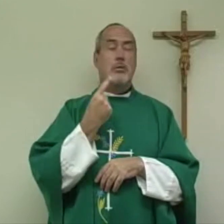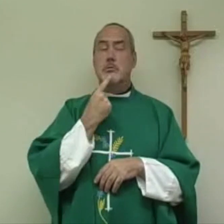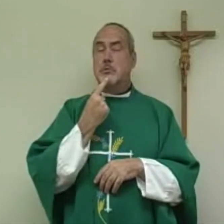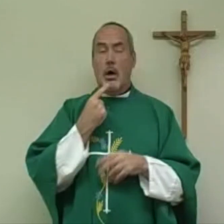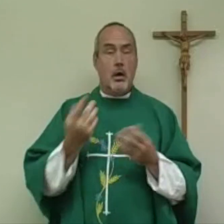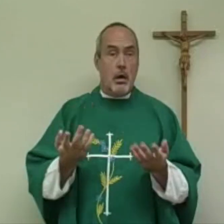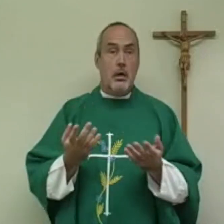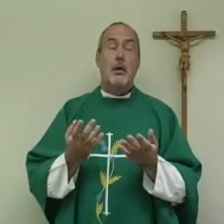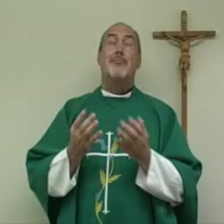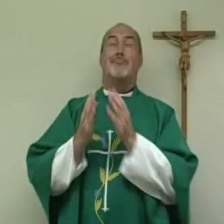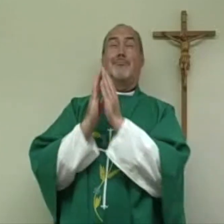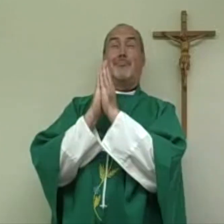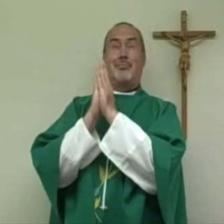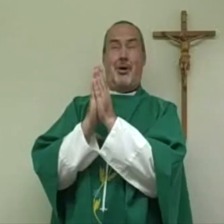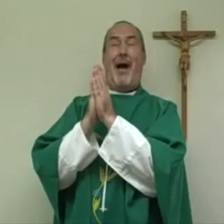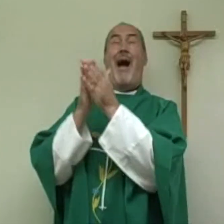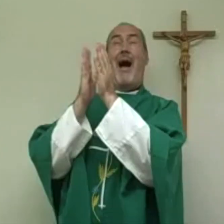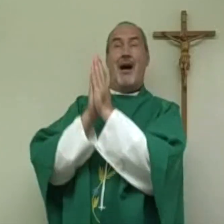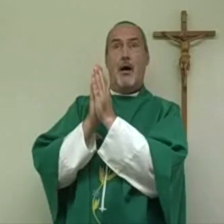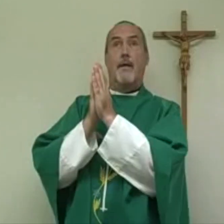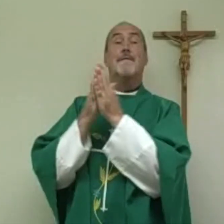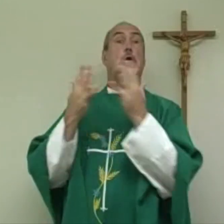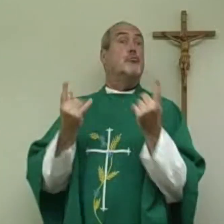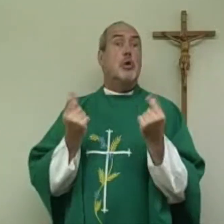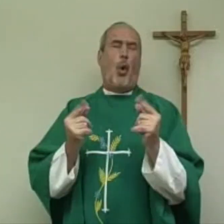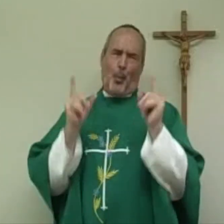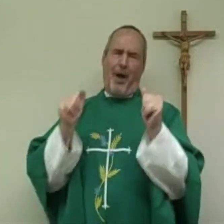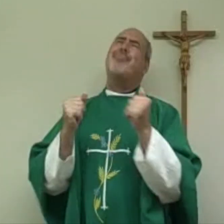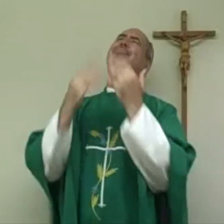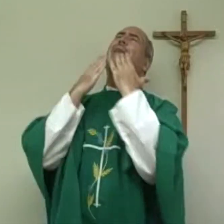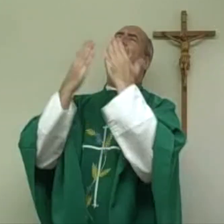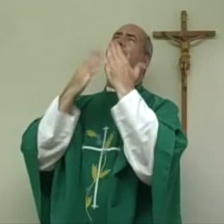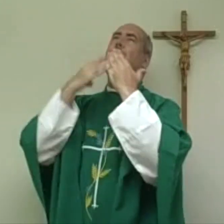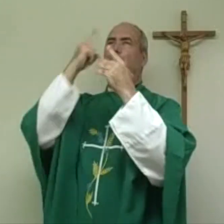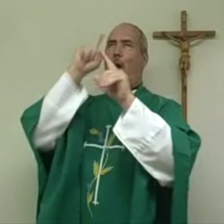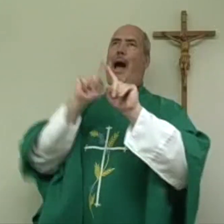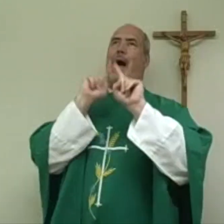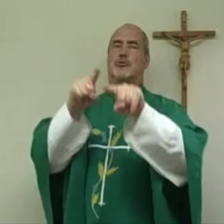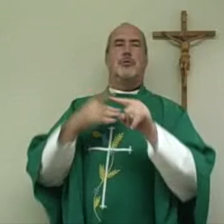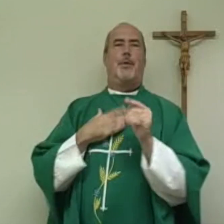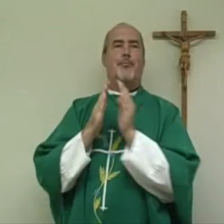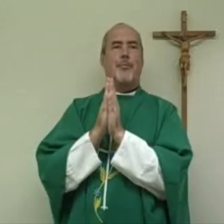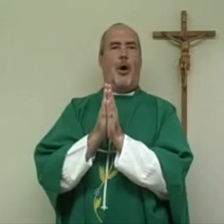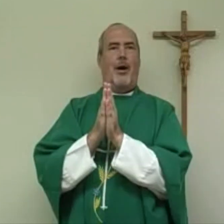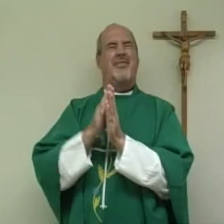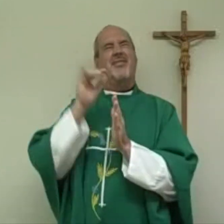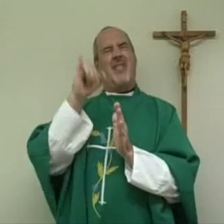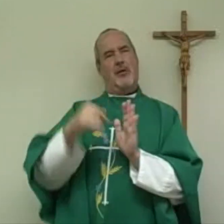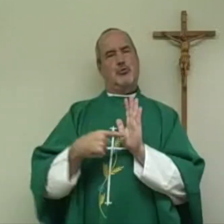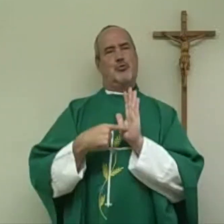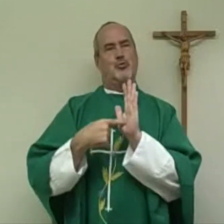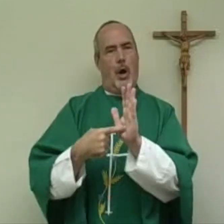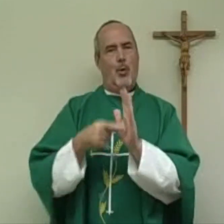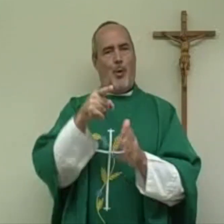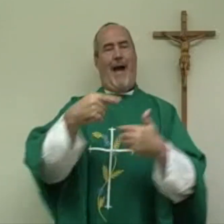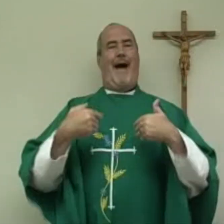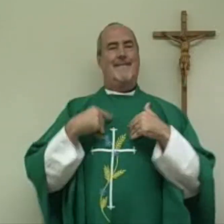some good advice. He always says that when we pray and ask God for something, that we should immediately thank him for answering our